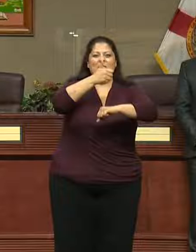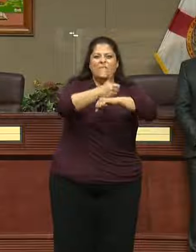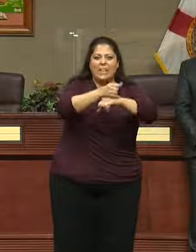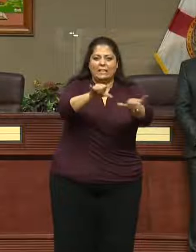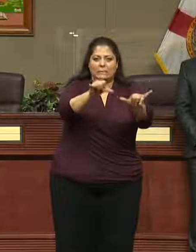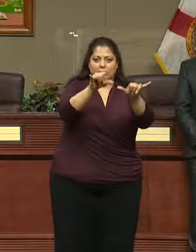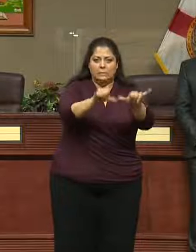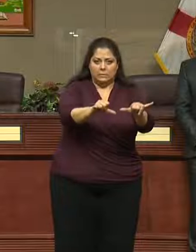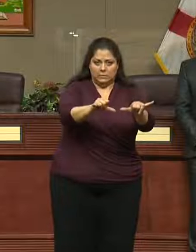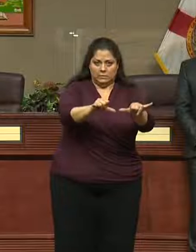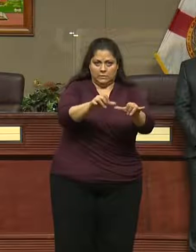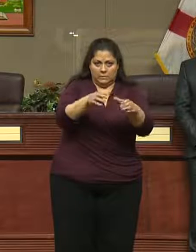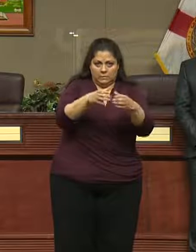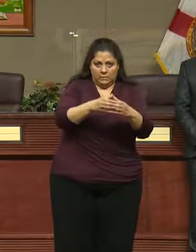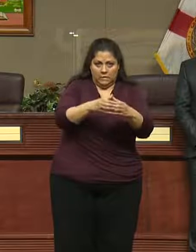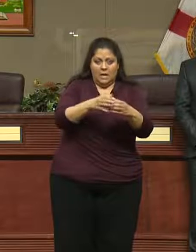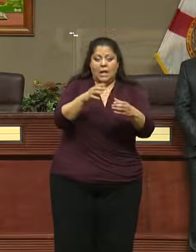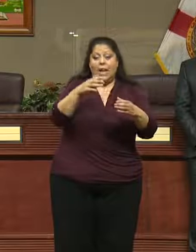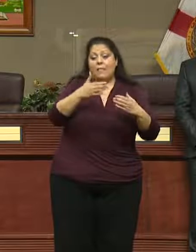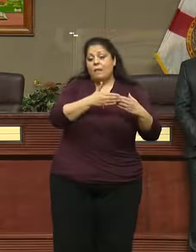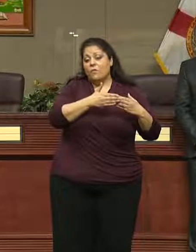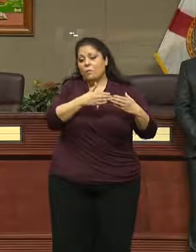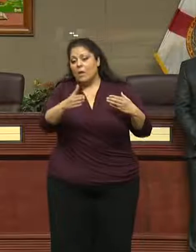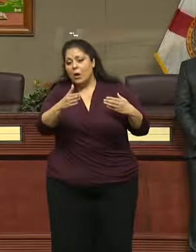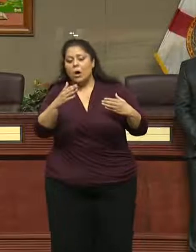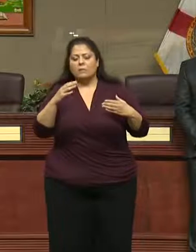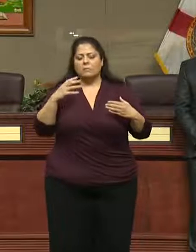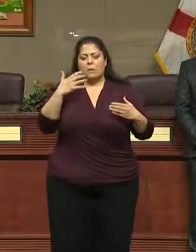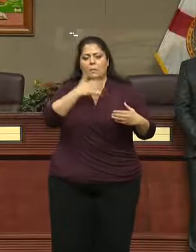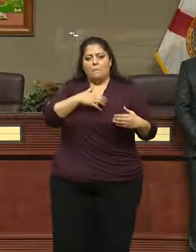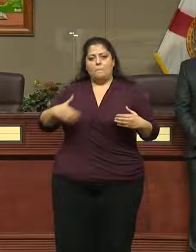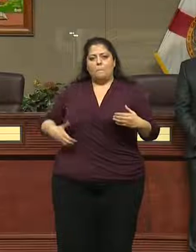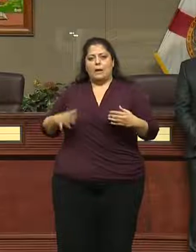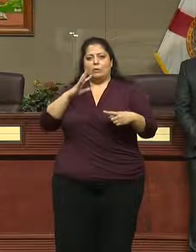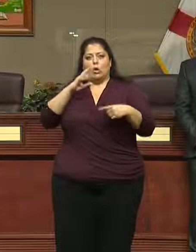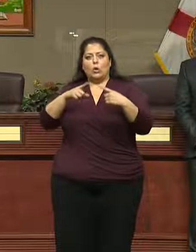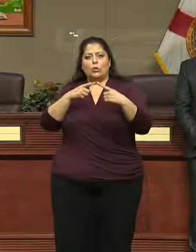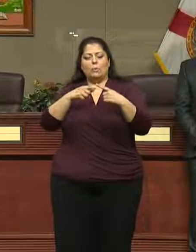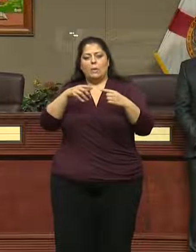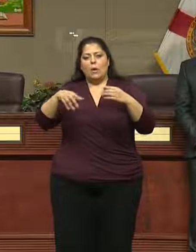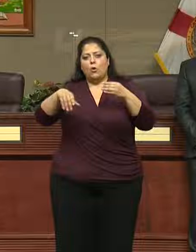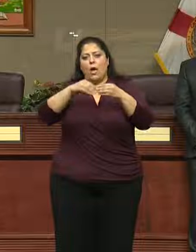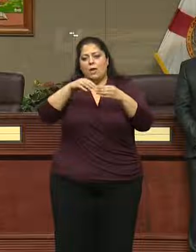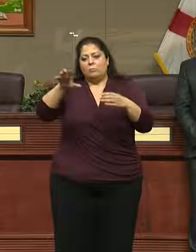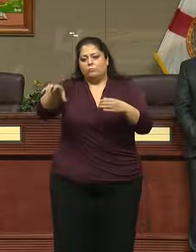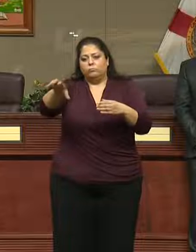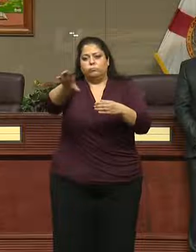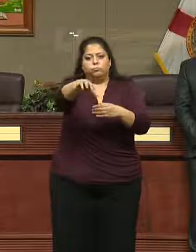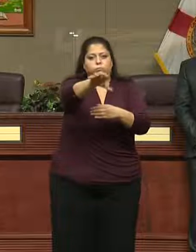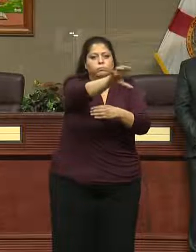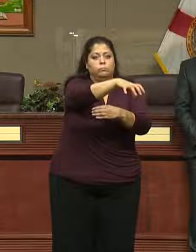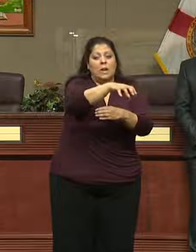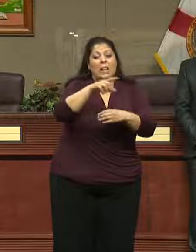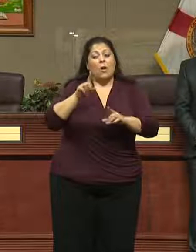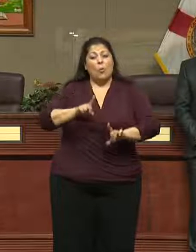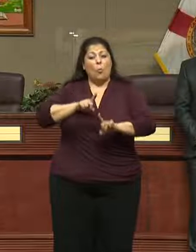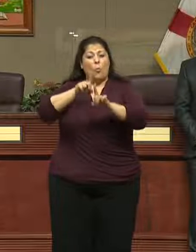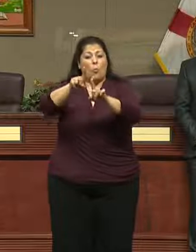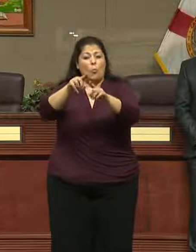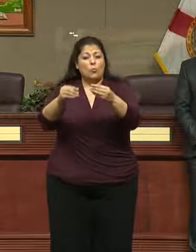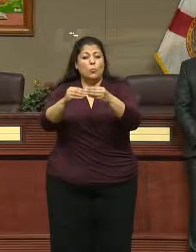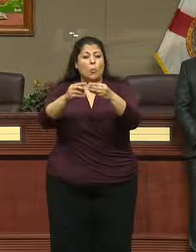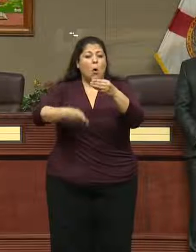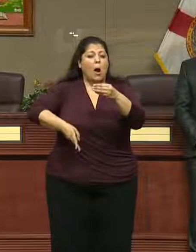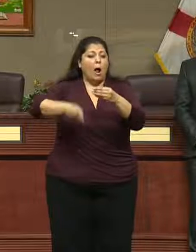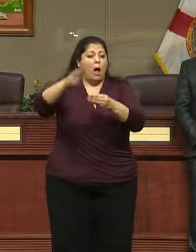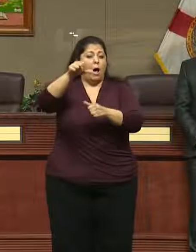they are going to have the sites that the mayor talked about, spokes, that are going to concentrate in areas of high social